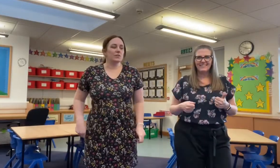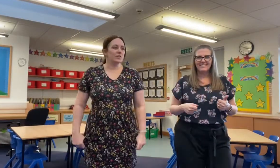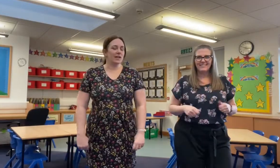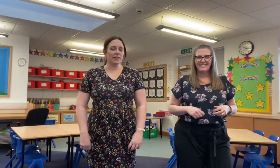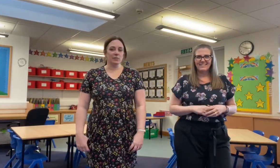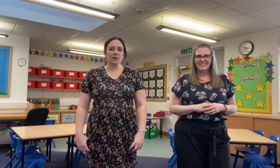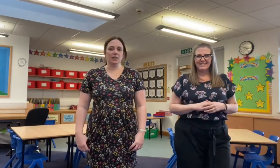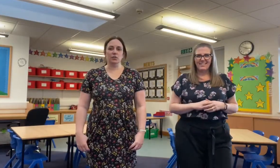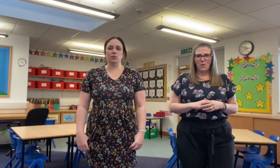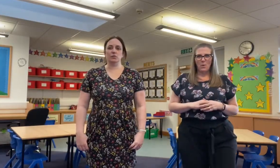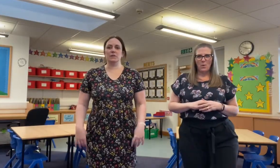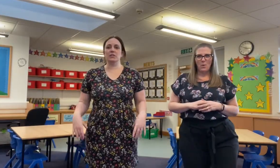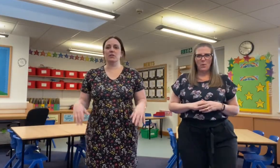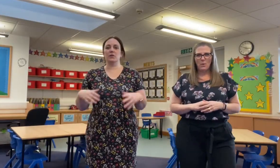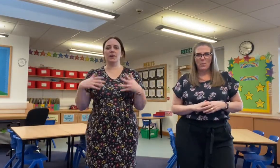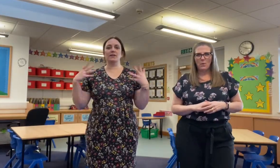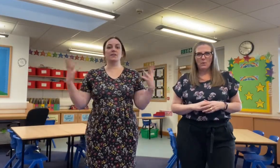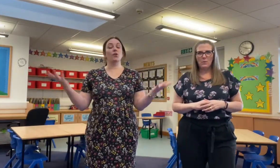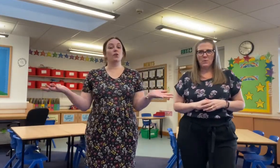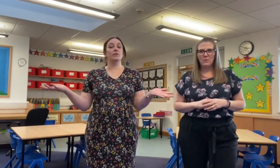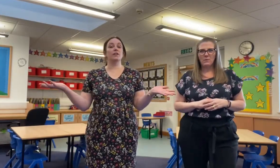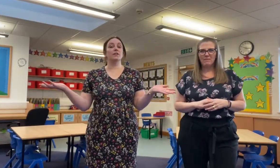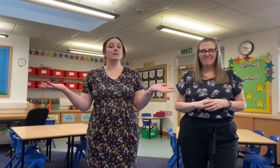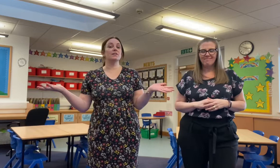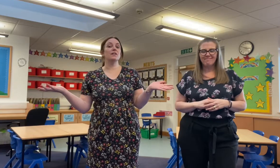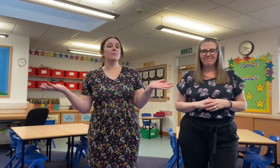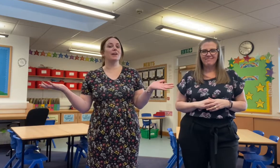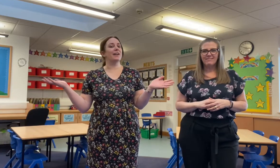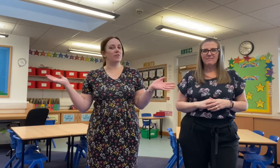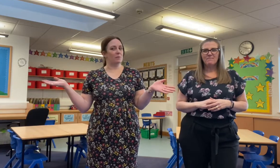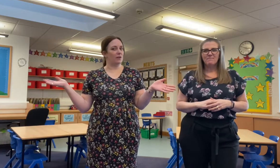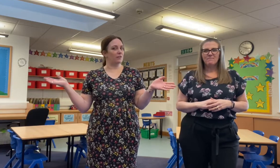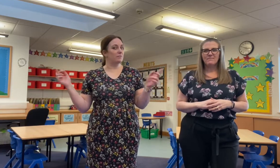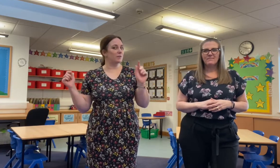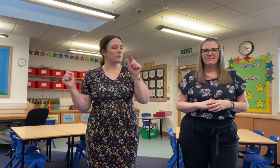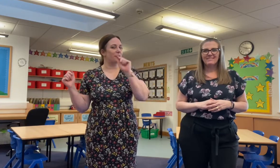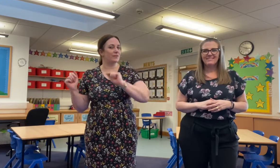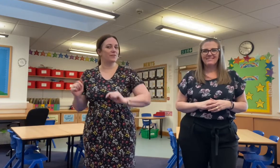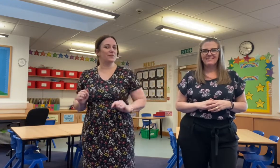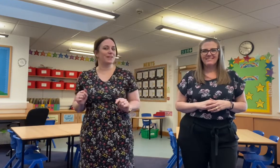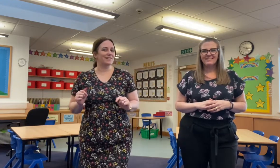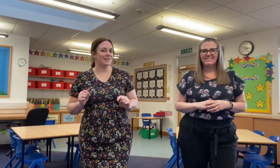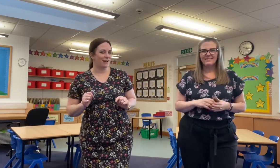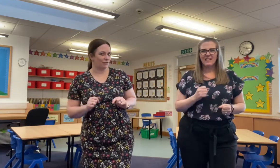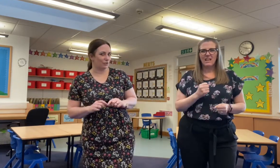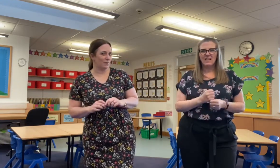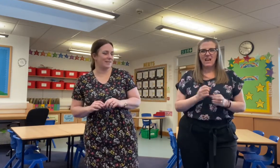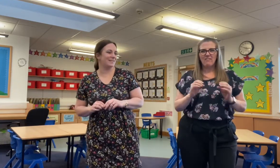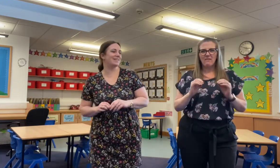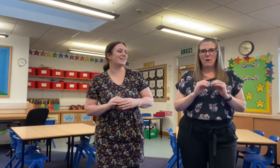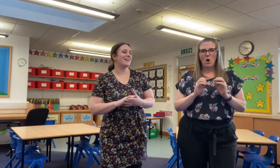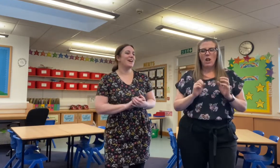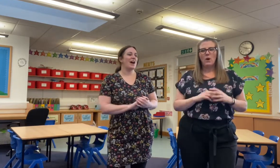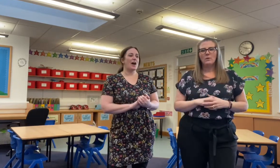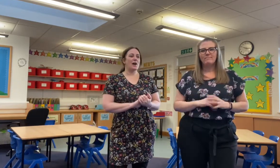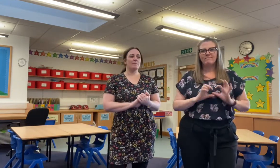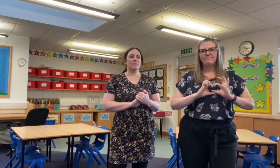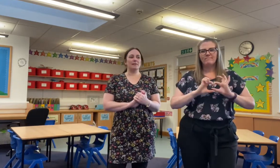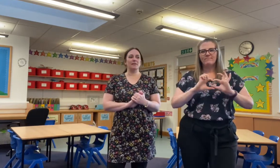Today we thought we'd do a song that is sung by Gary Barlow because we've had a few take that requests. But this is